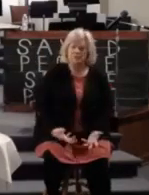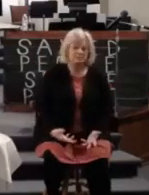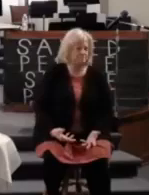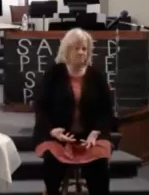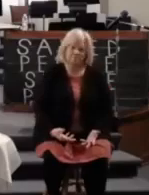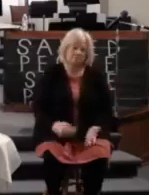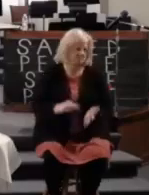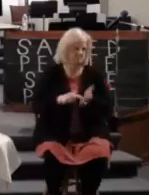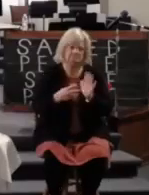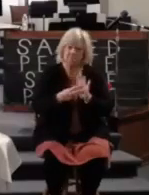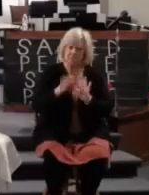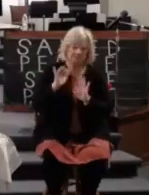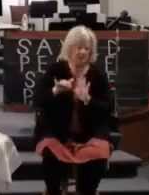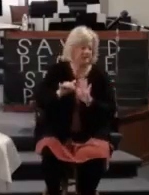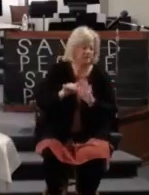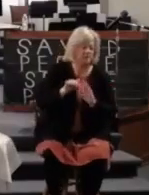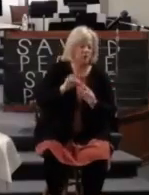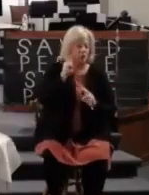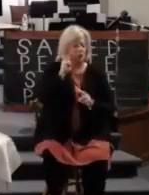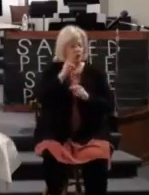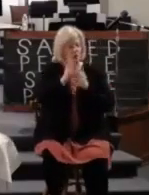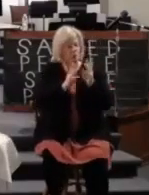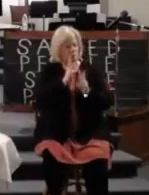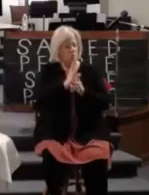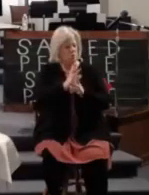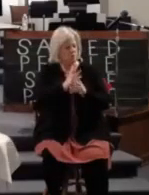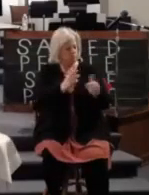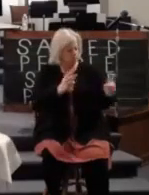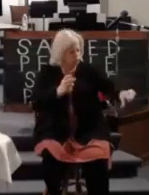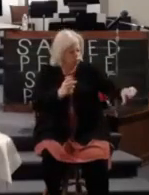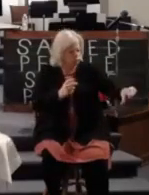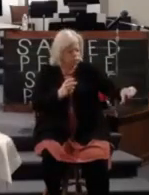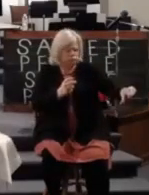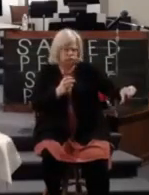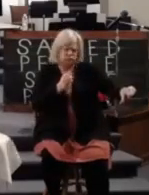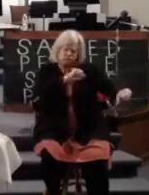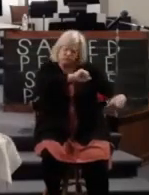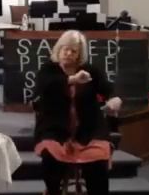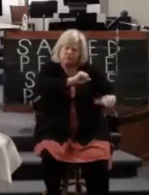Look at how the world has rejected Jesus.